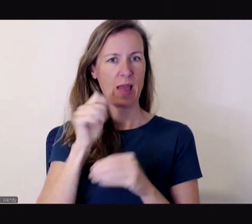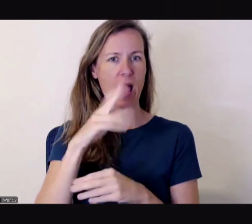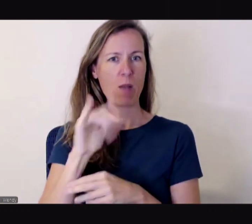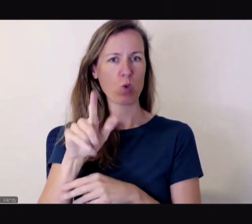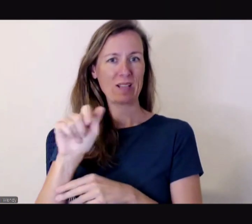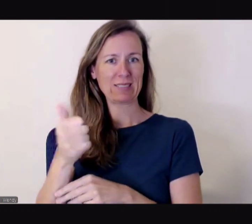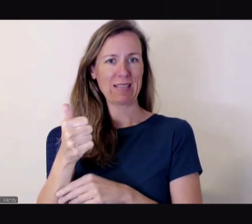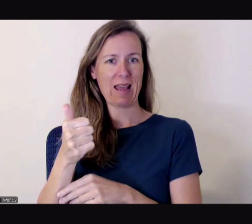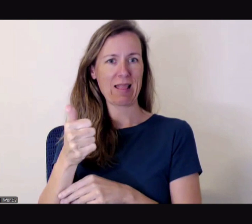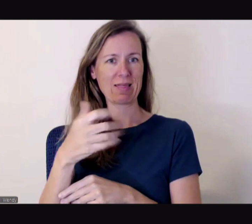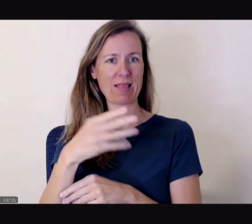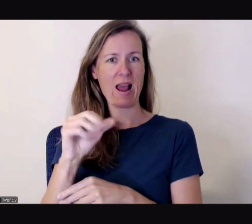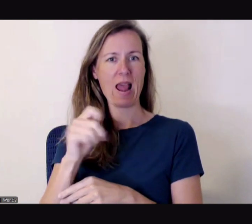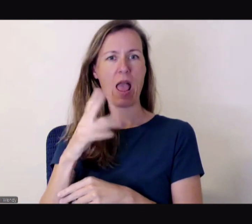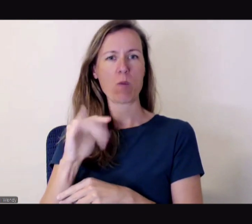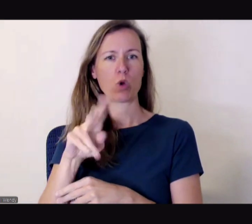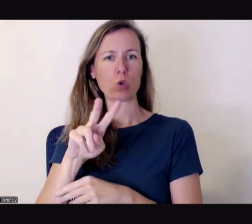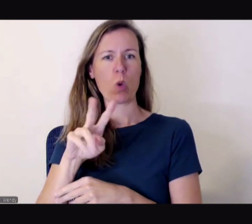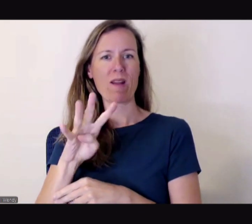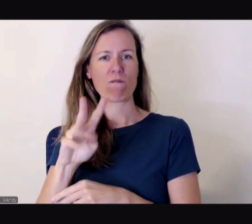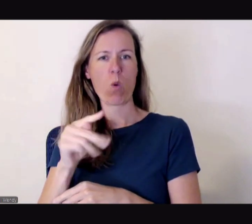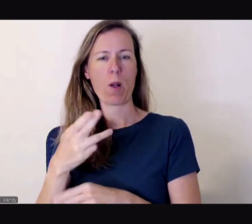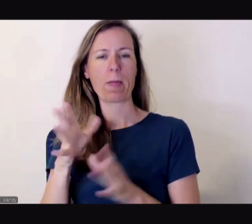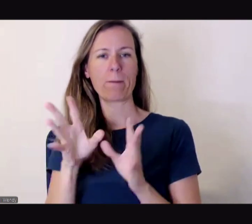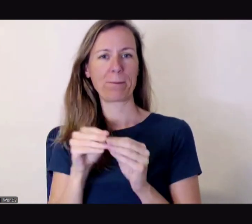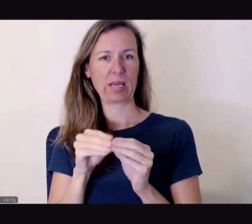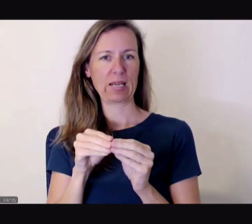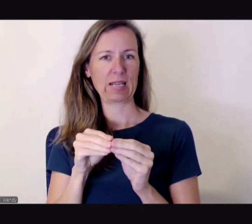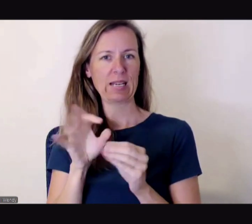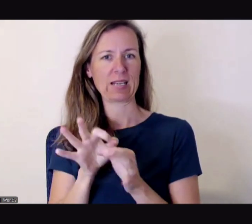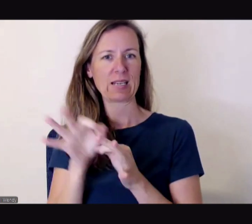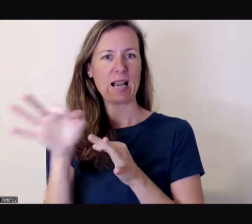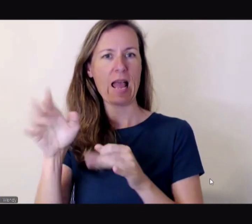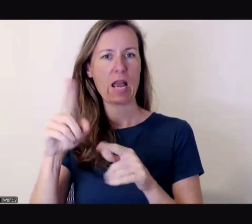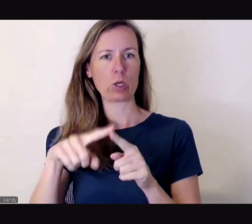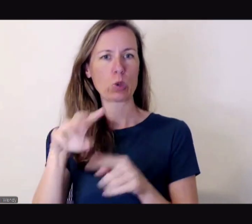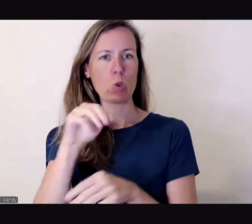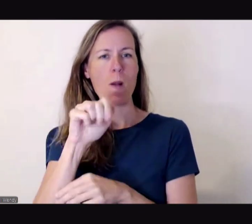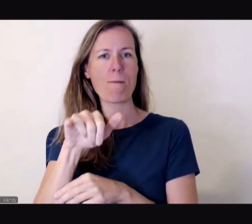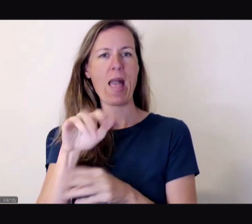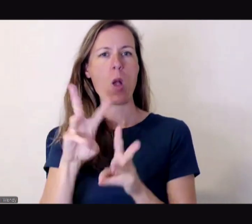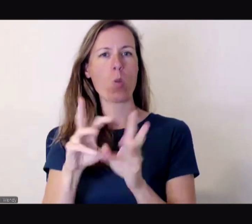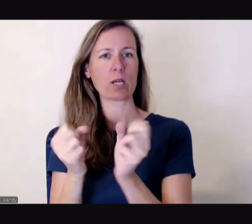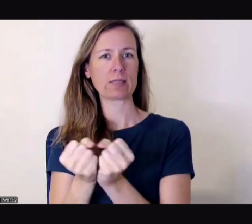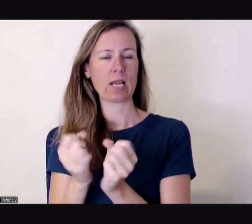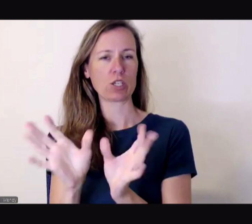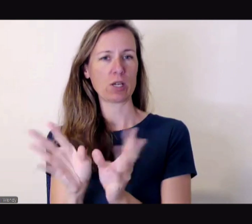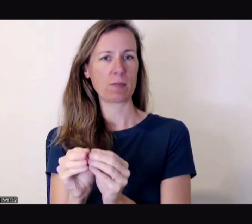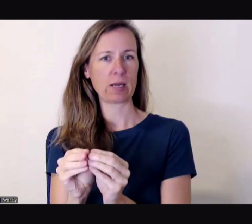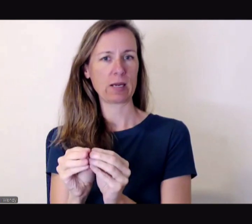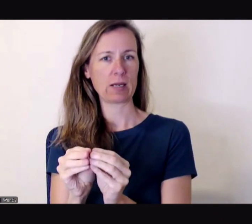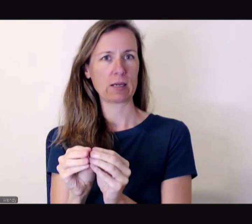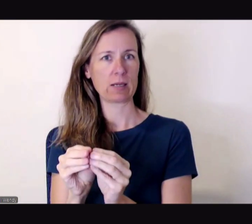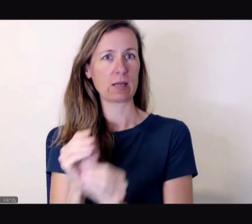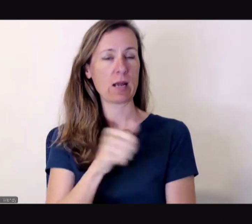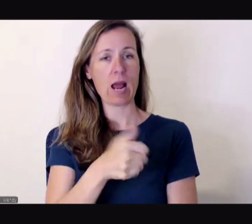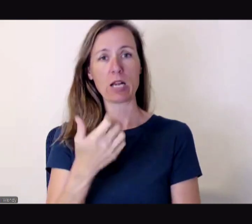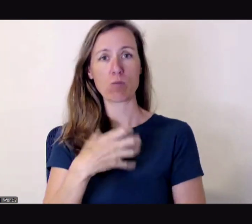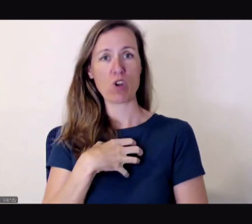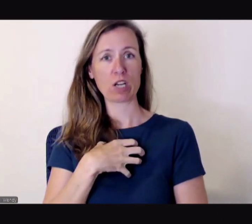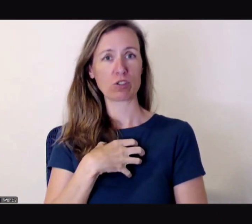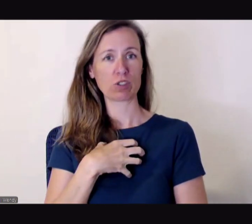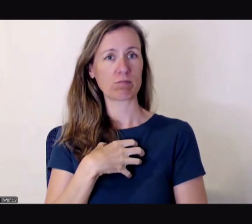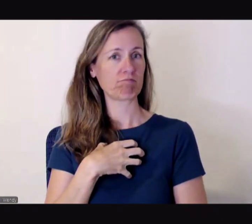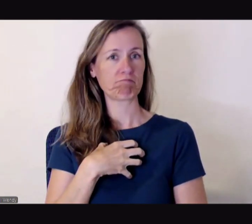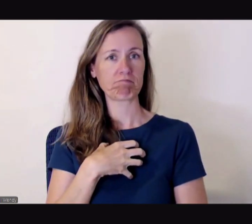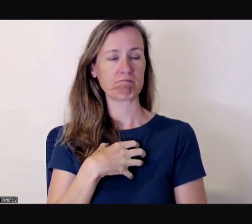to the May work session. Yes. Anyone object to that? No. All right, is there a motion to